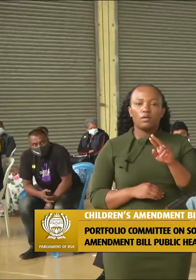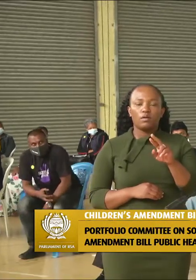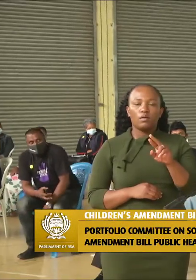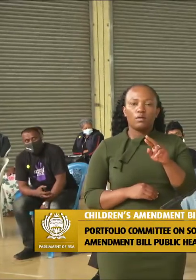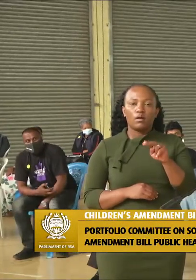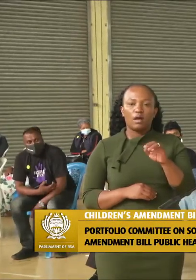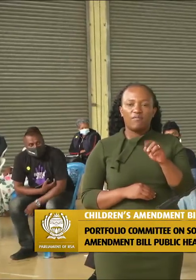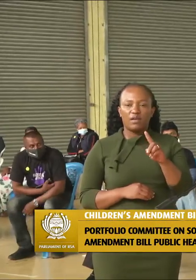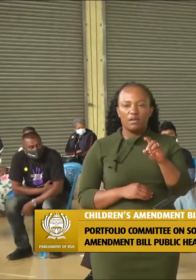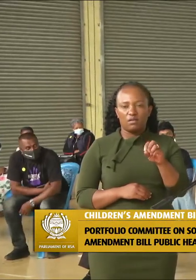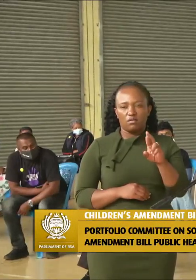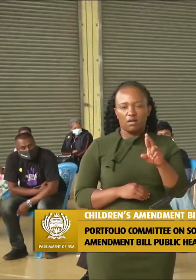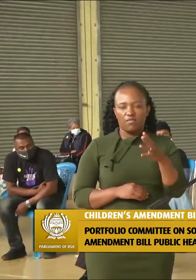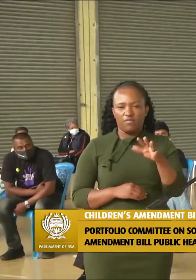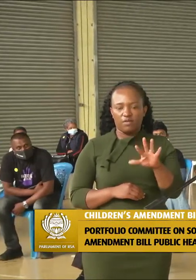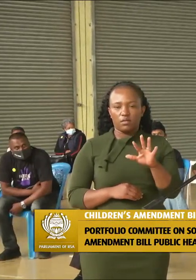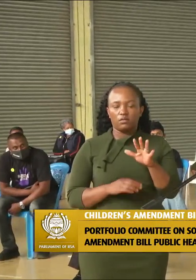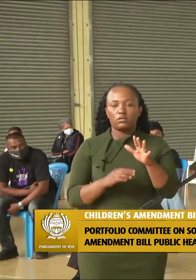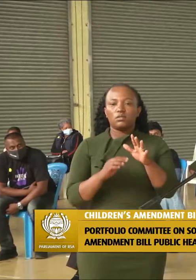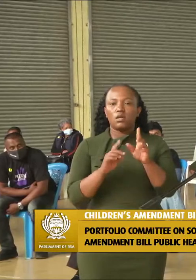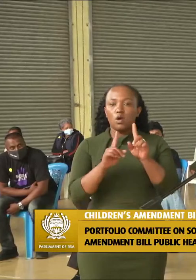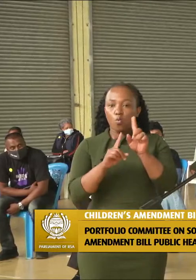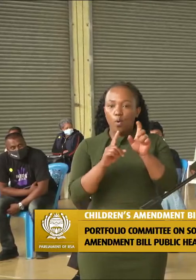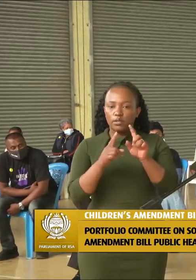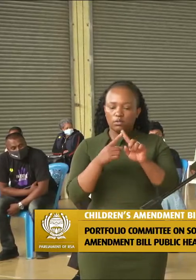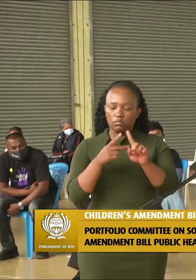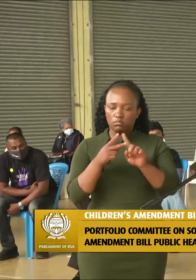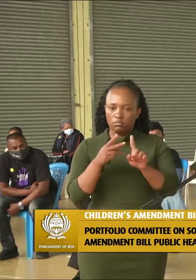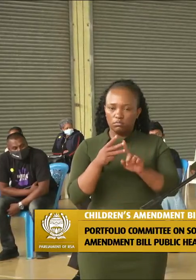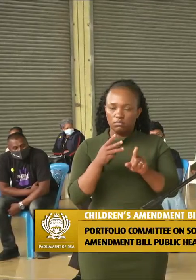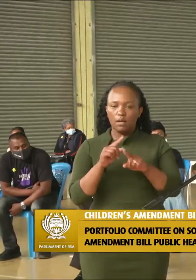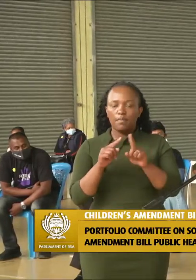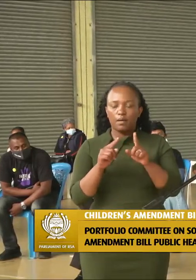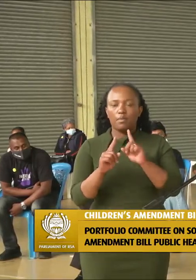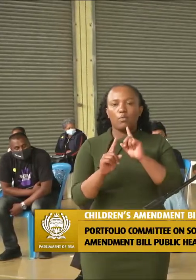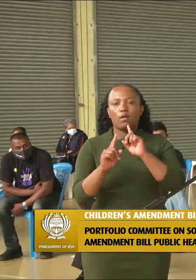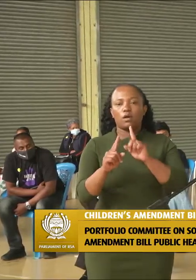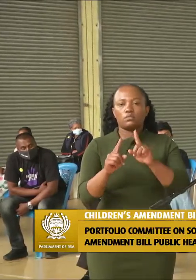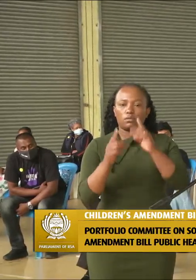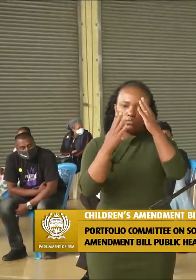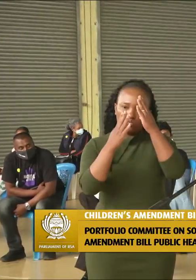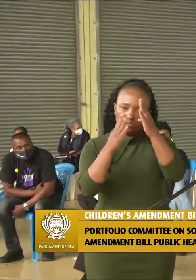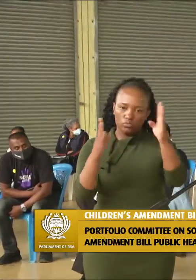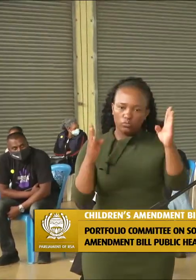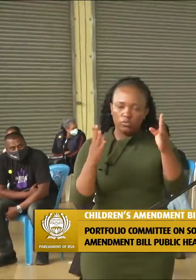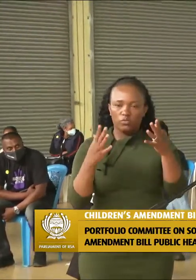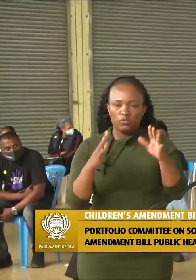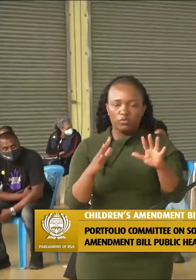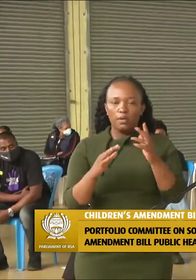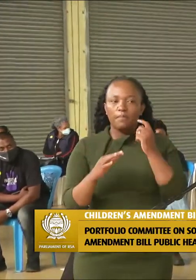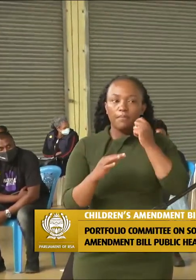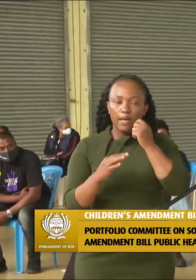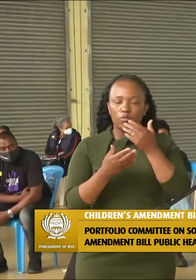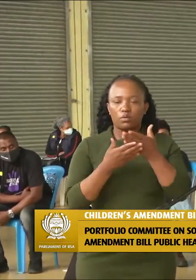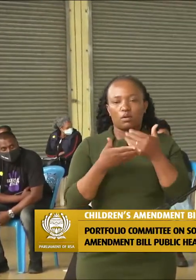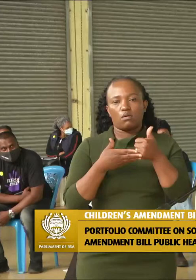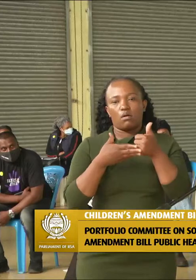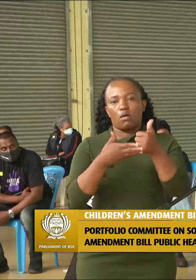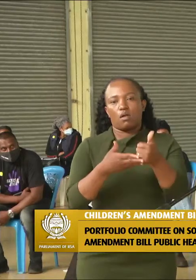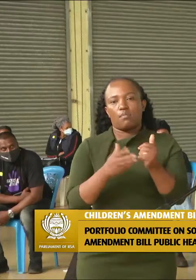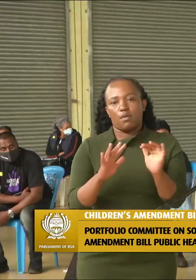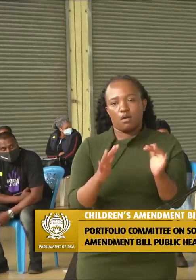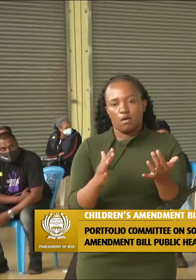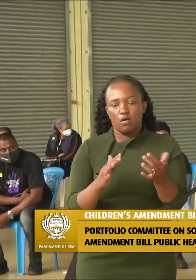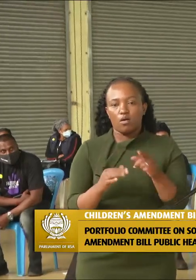provide general explanations on how unmarried fathers can be assisted in exercising